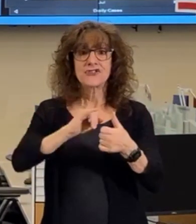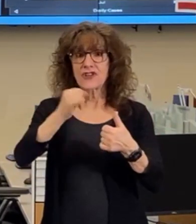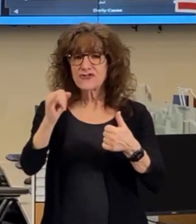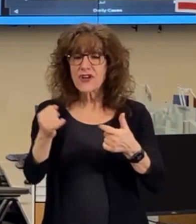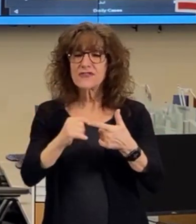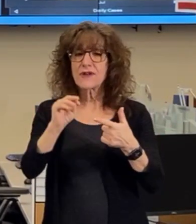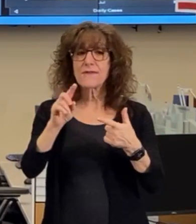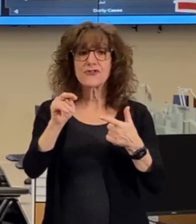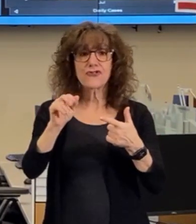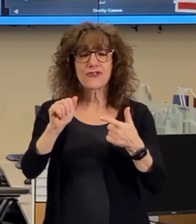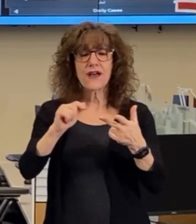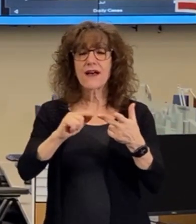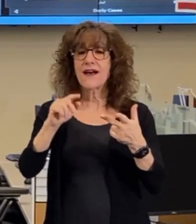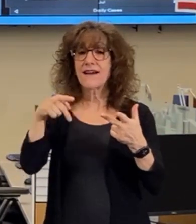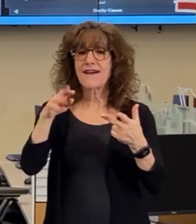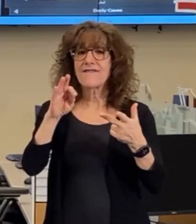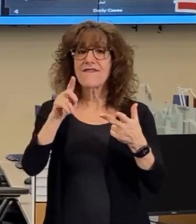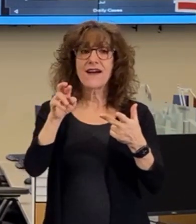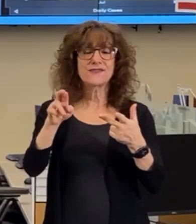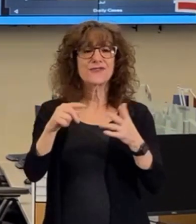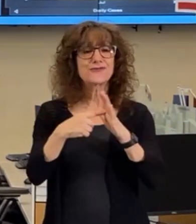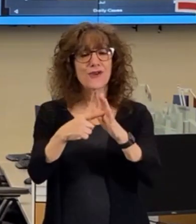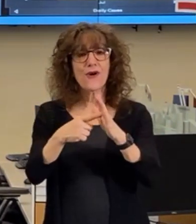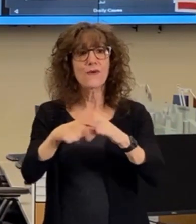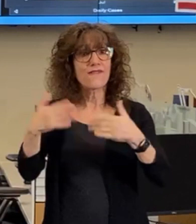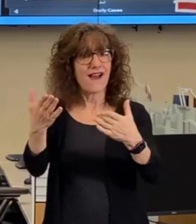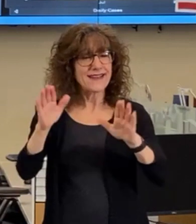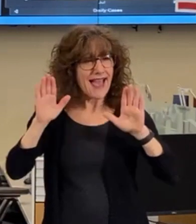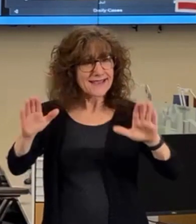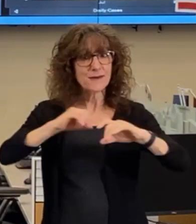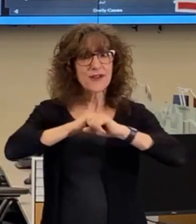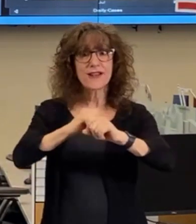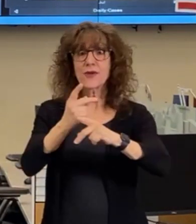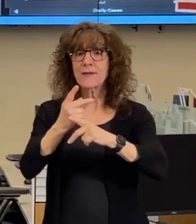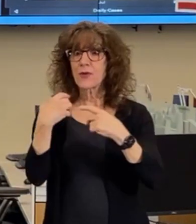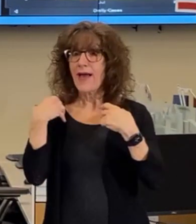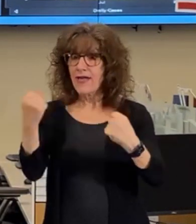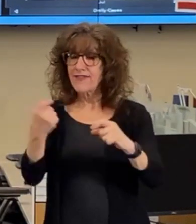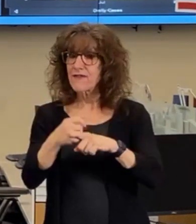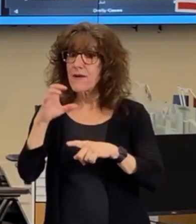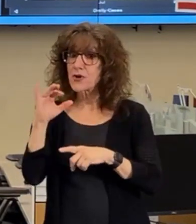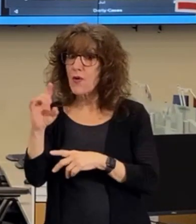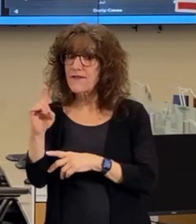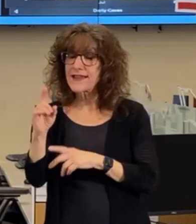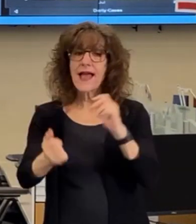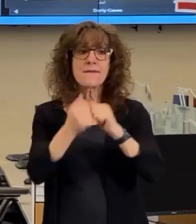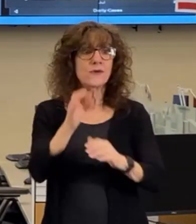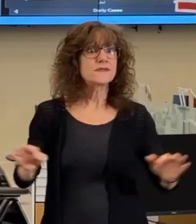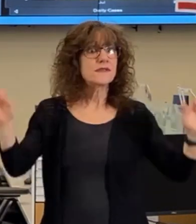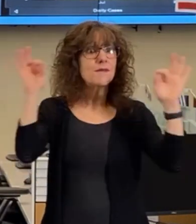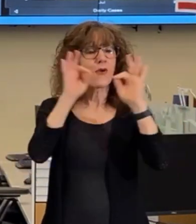Pfizer vaccines showed they provide excellent protection to keep you healthy from COVID-19, and most